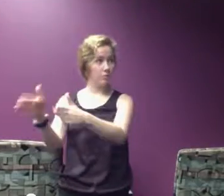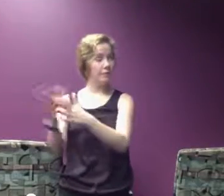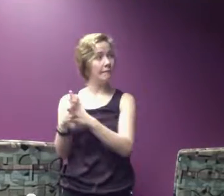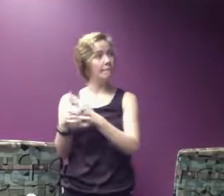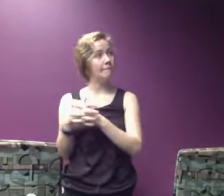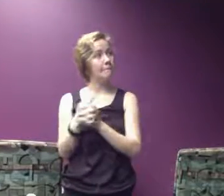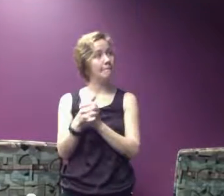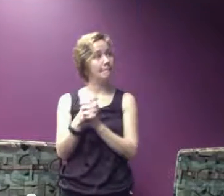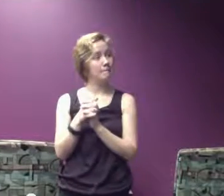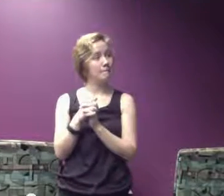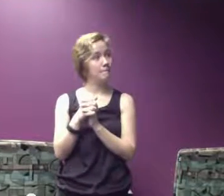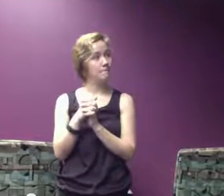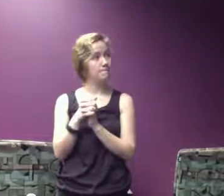So with canceling,